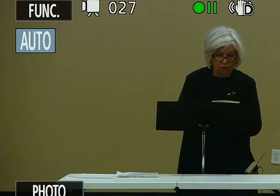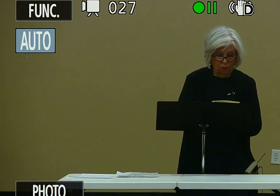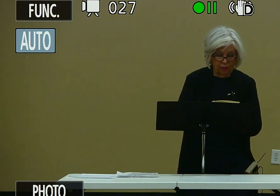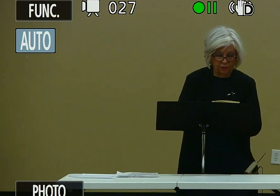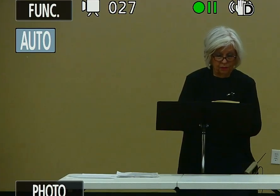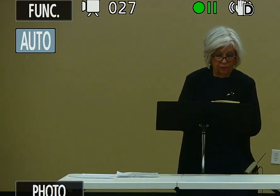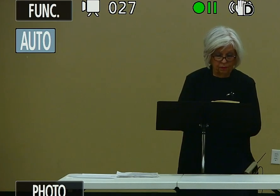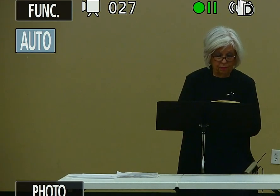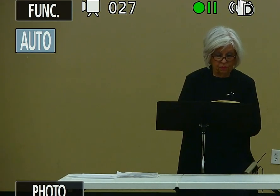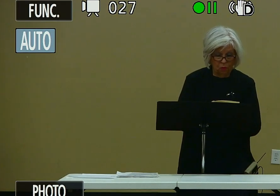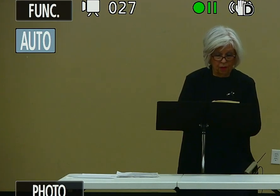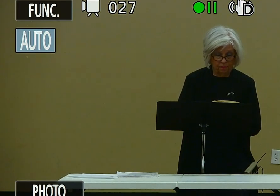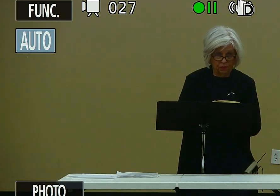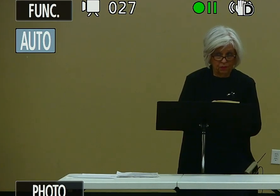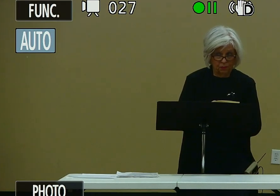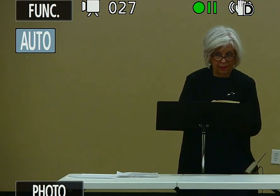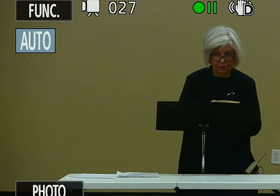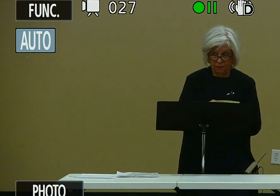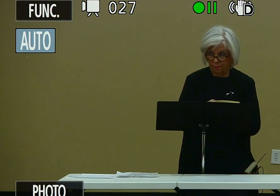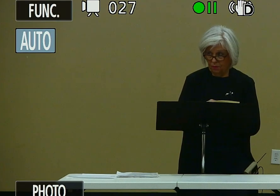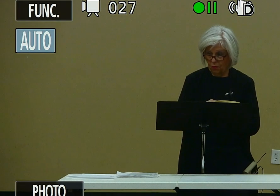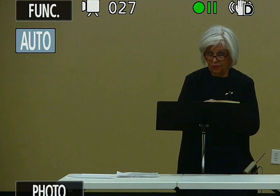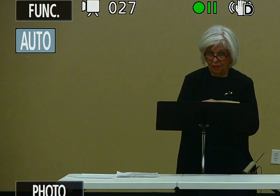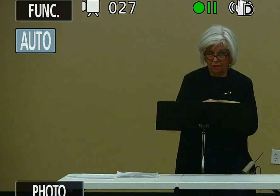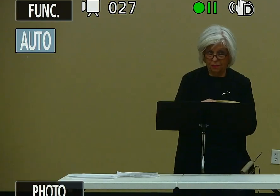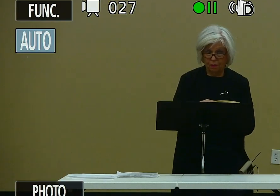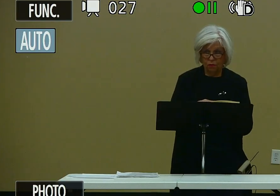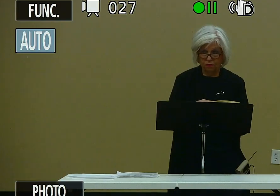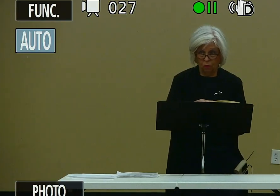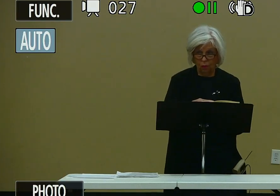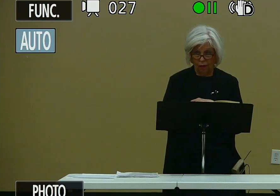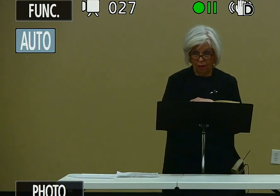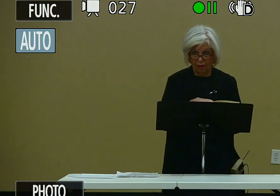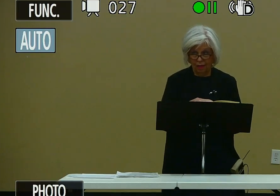on to number 4. Who would like to do number 4? Sentence number 4.